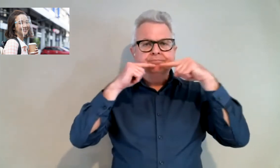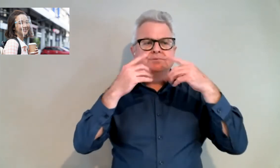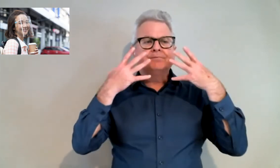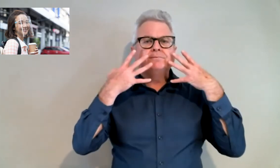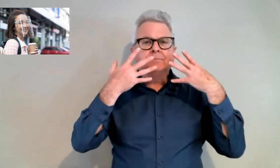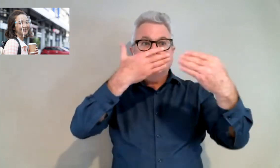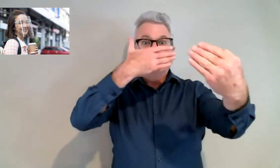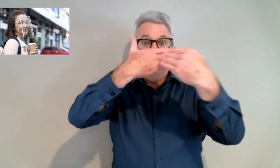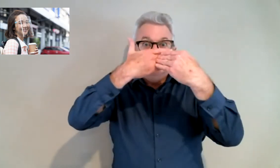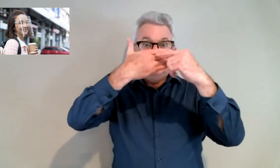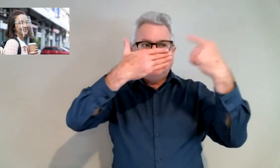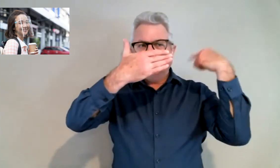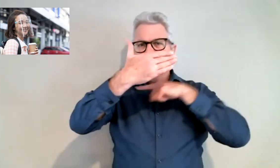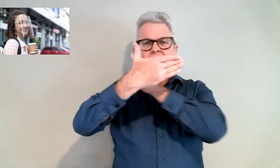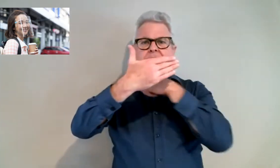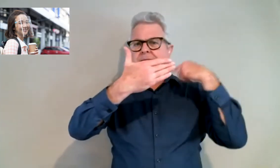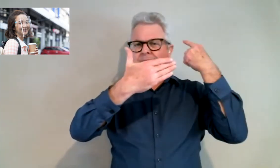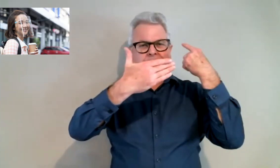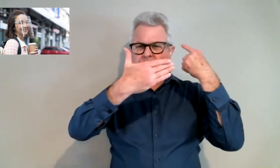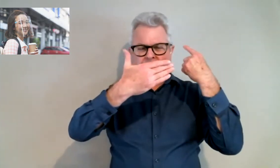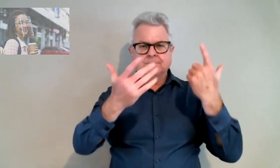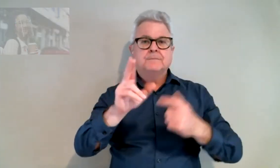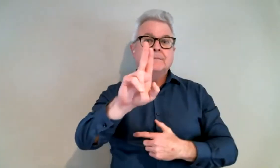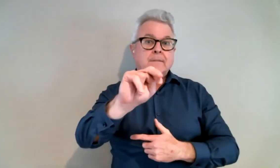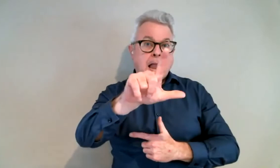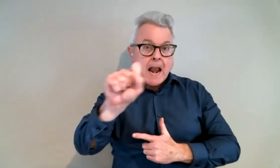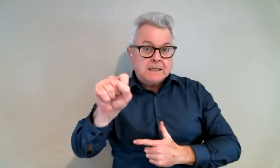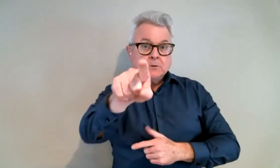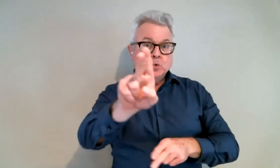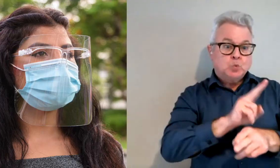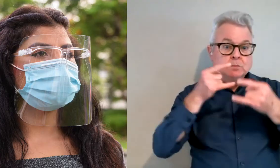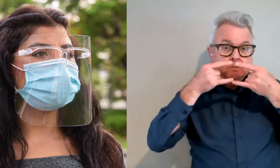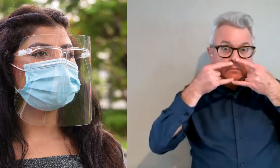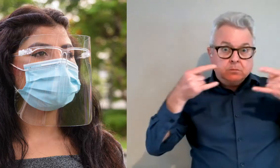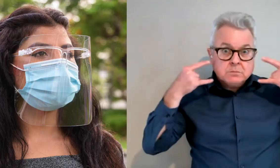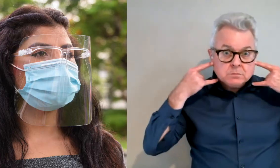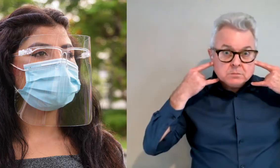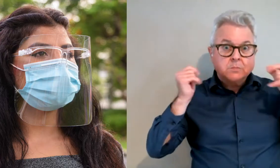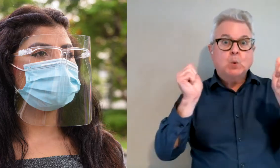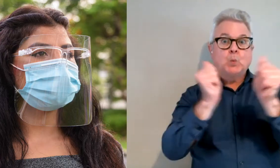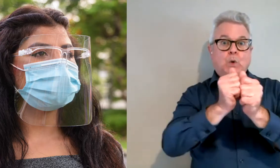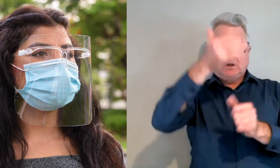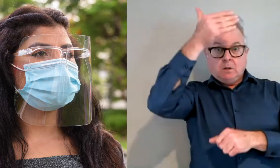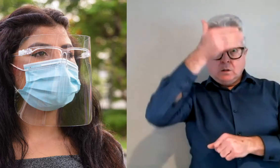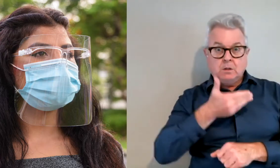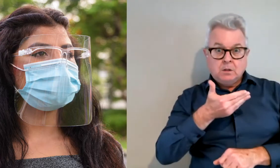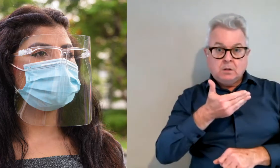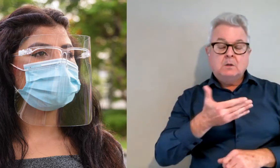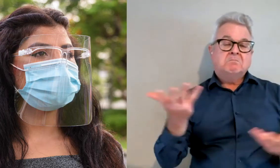variant can easily be accessible for transmission around, above, and on the side of the face shield. However,